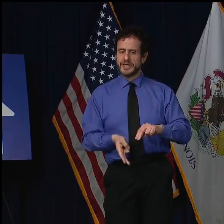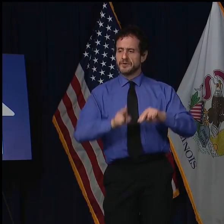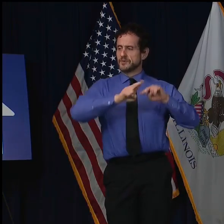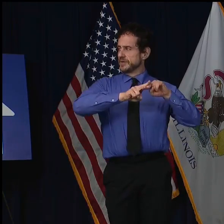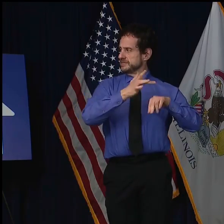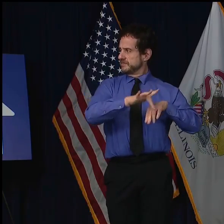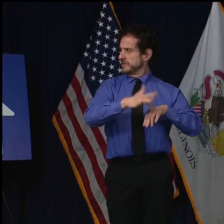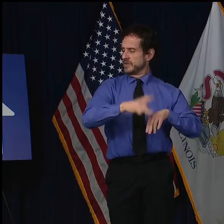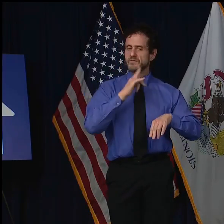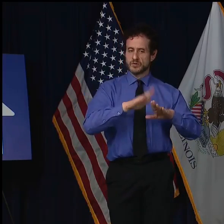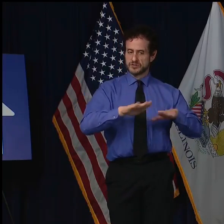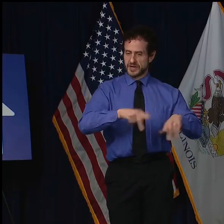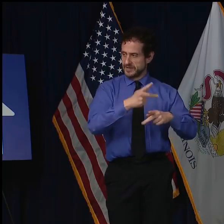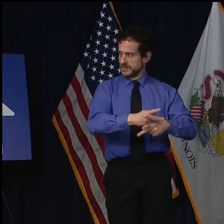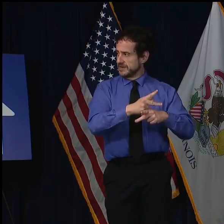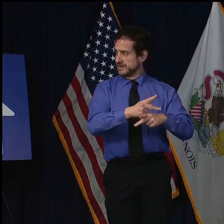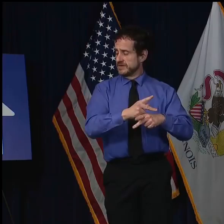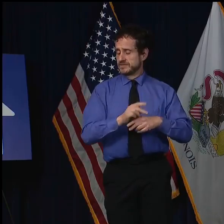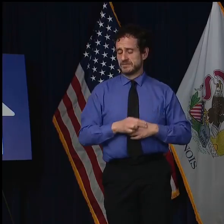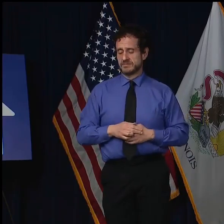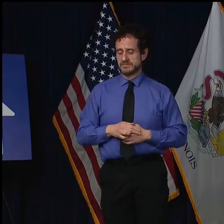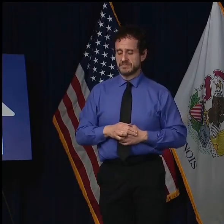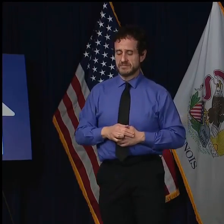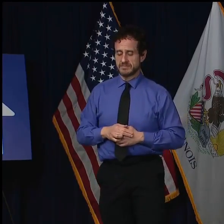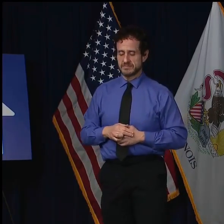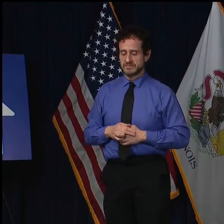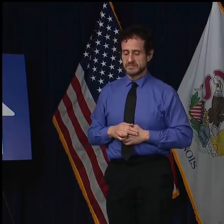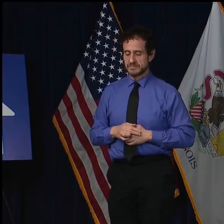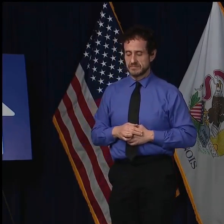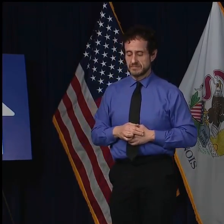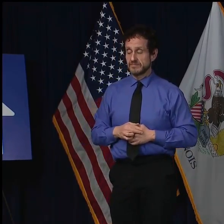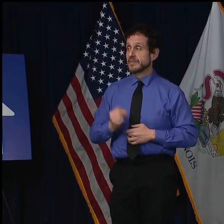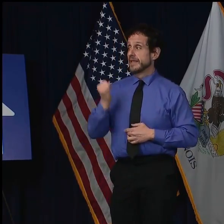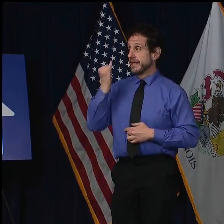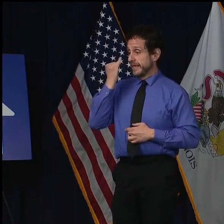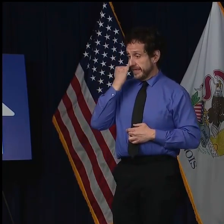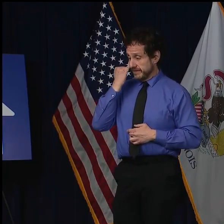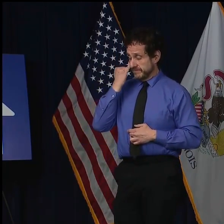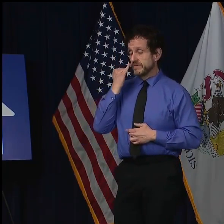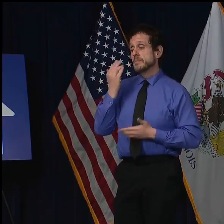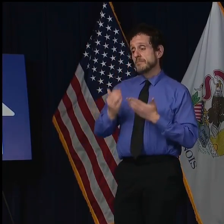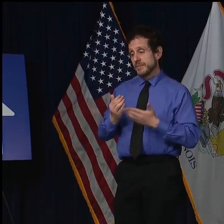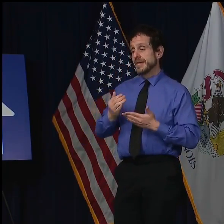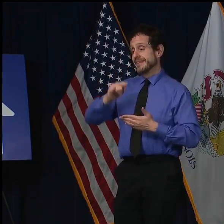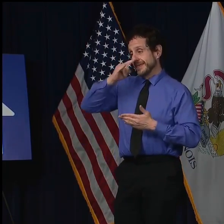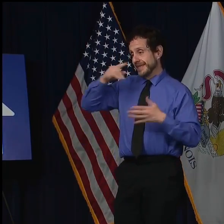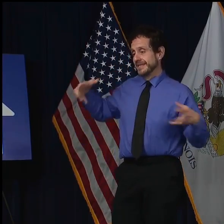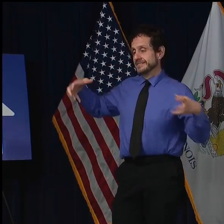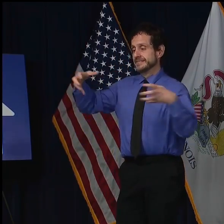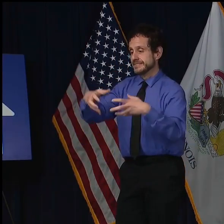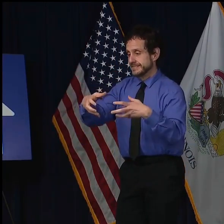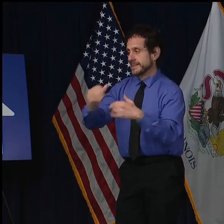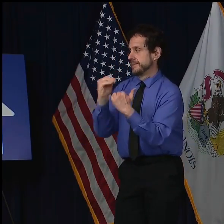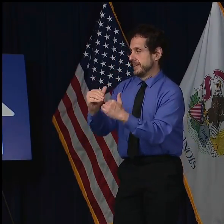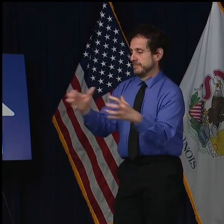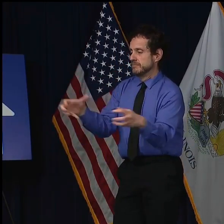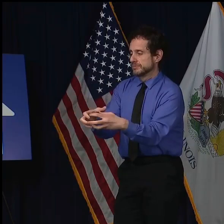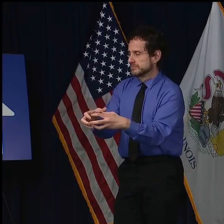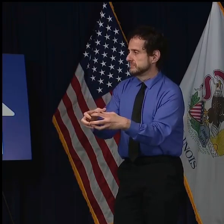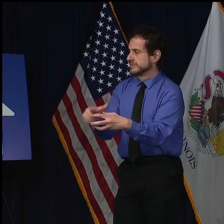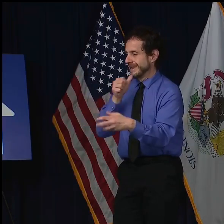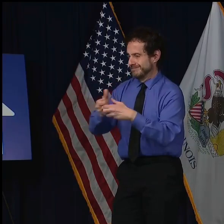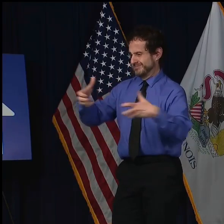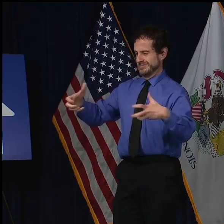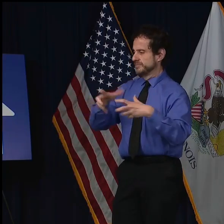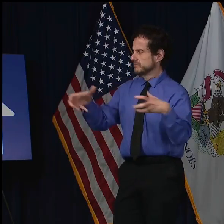care availability, even in the circumstances where we need to keep the groups of people getting together limited.